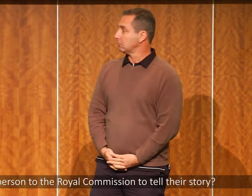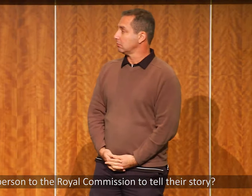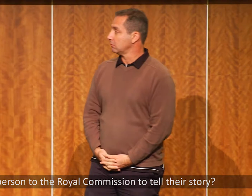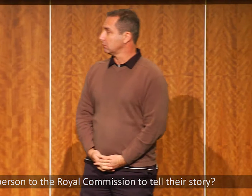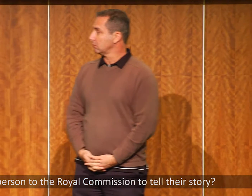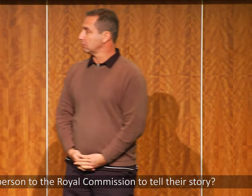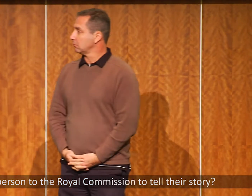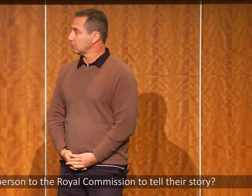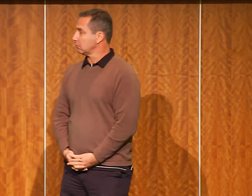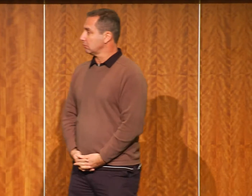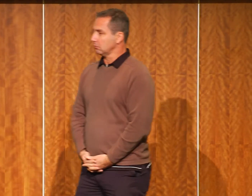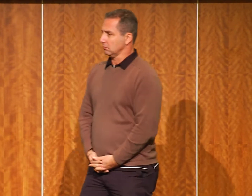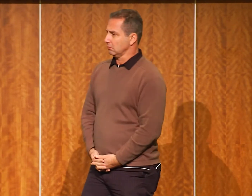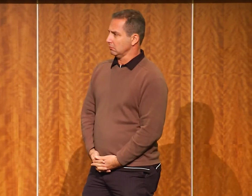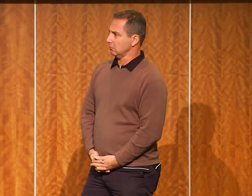to tell their story?